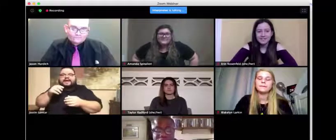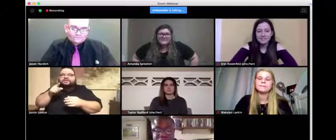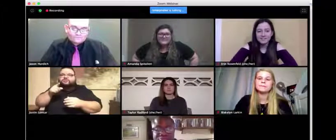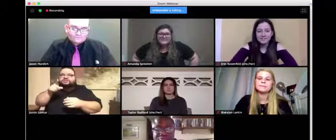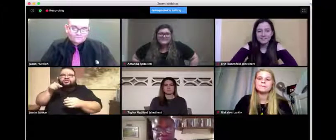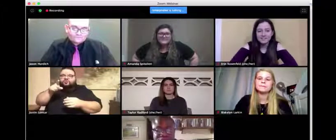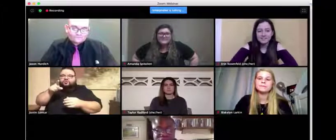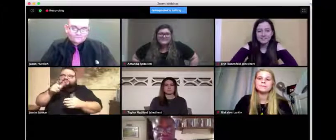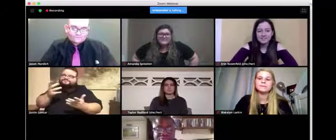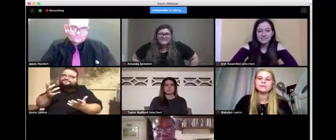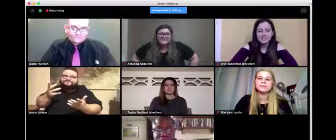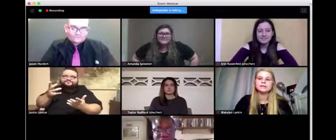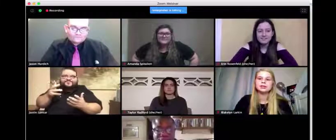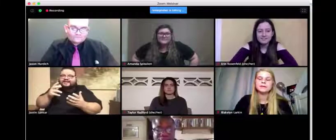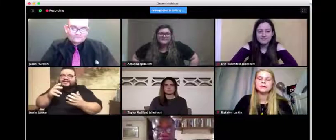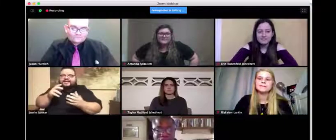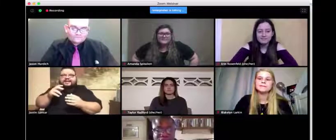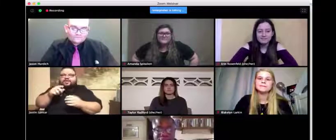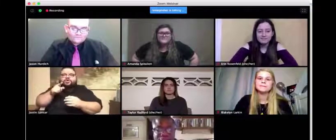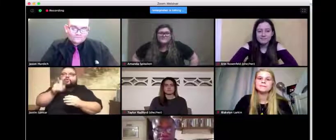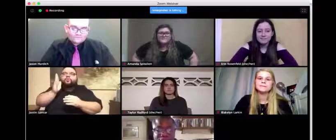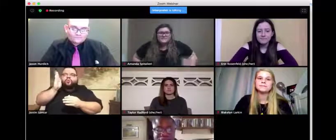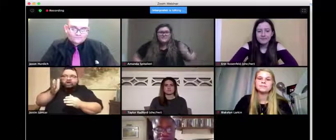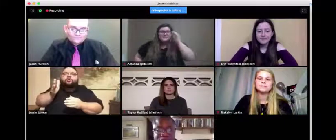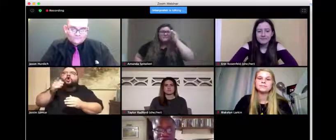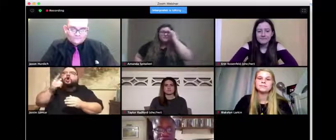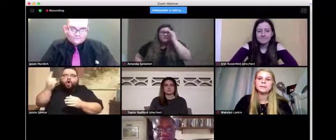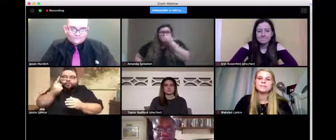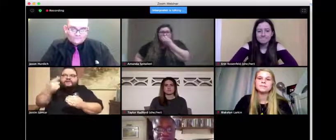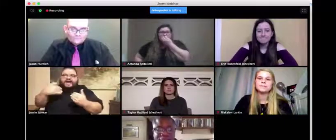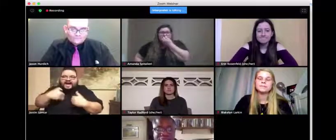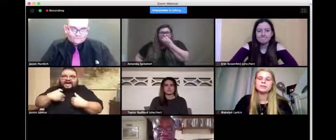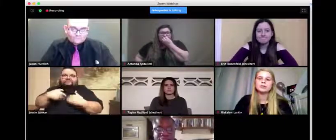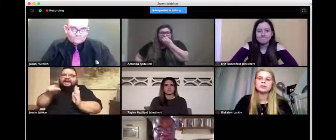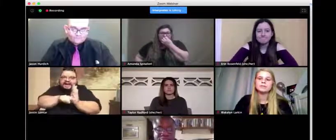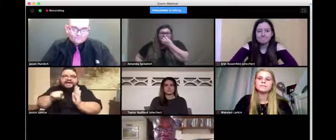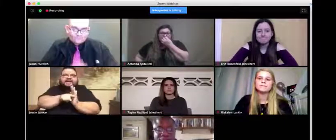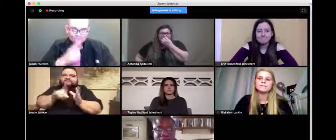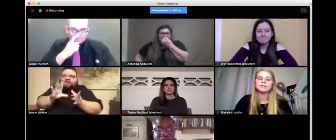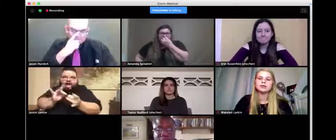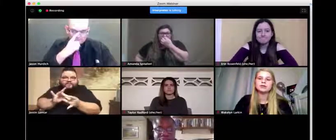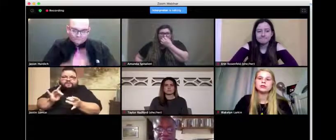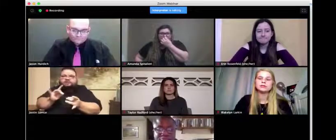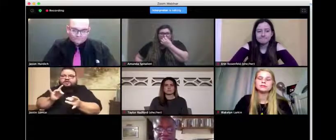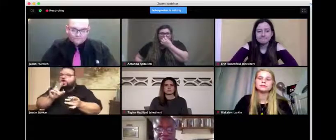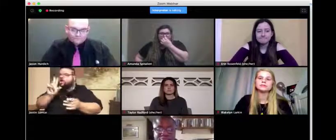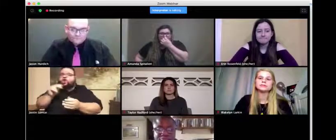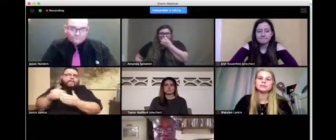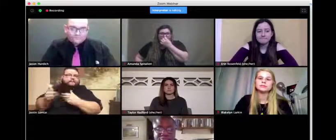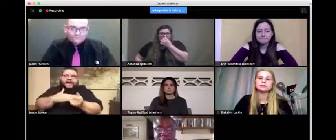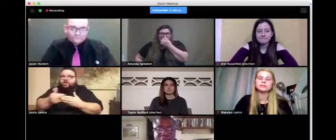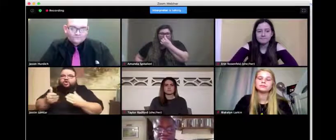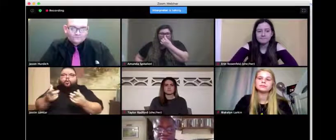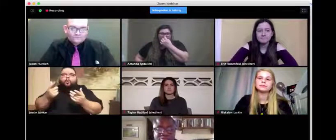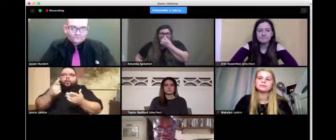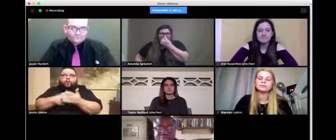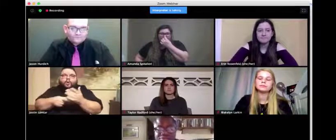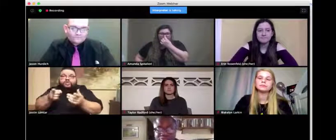you always will have negative comments no matter what. You can't satisfy everybody no matter what you do, because,